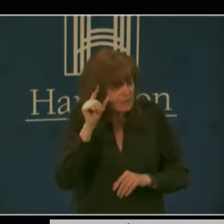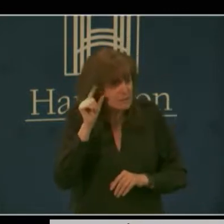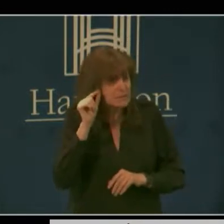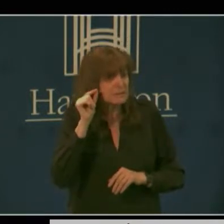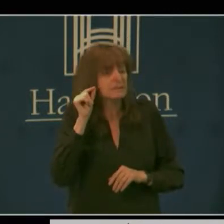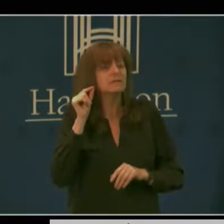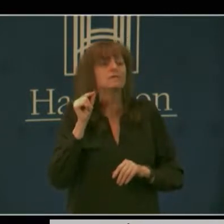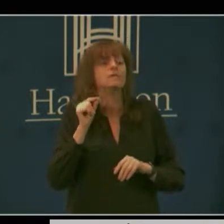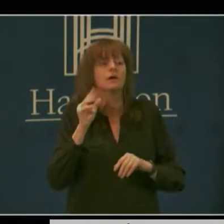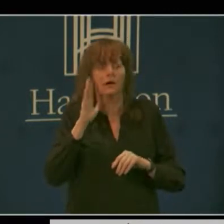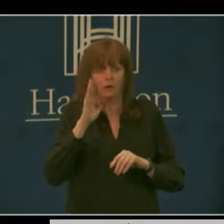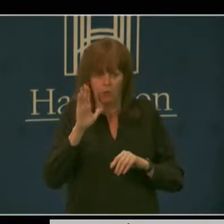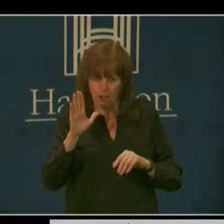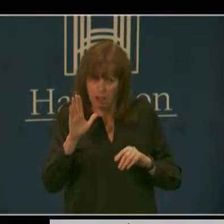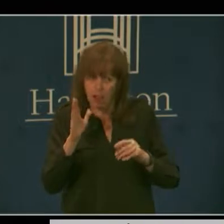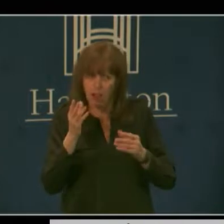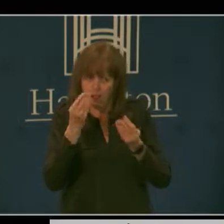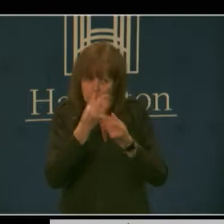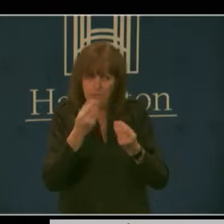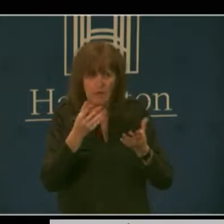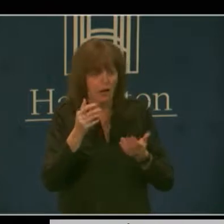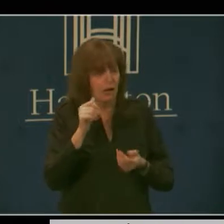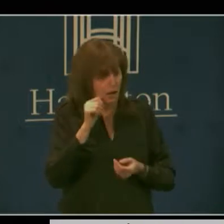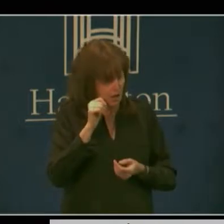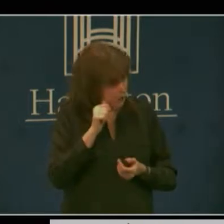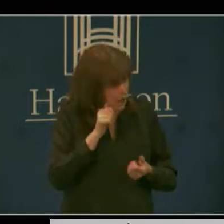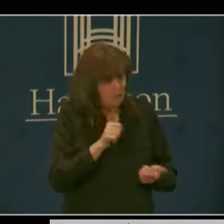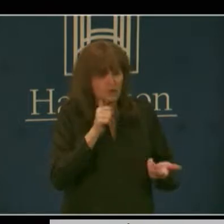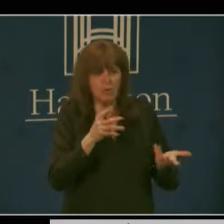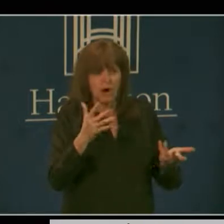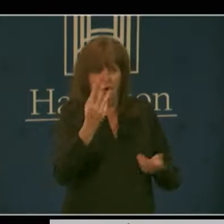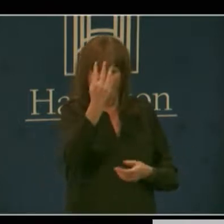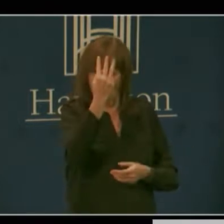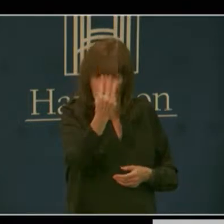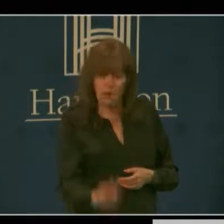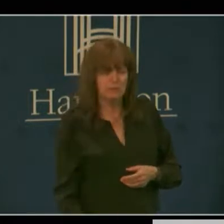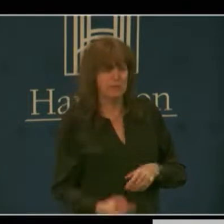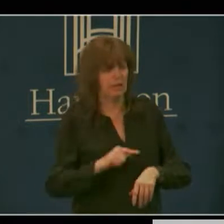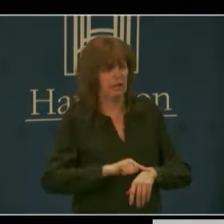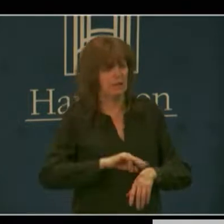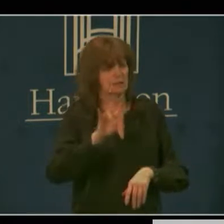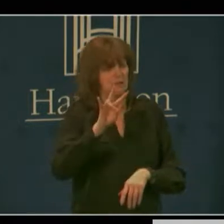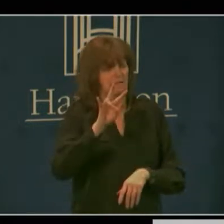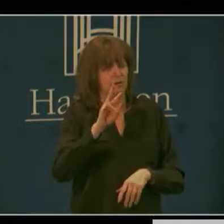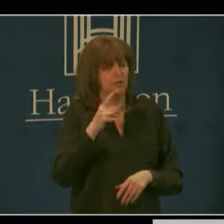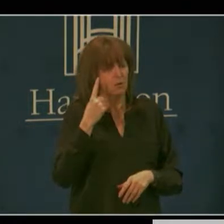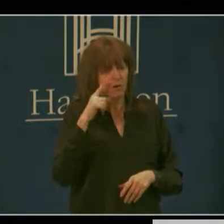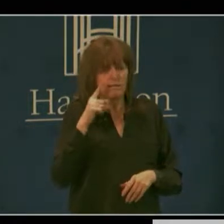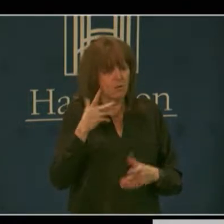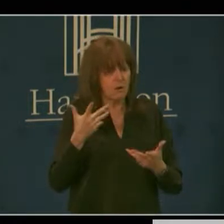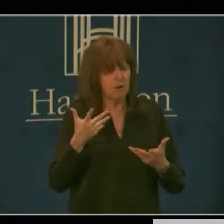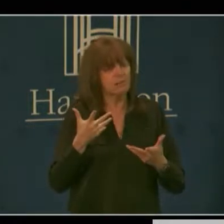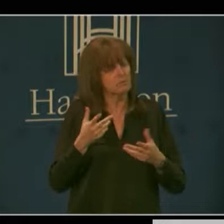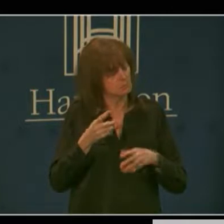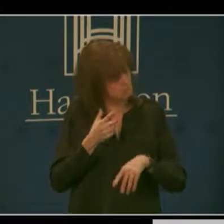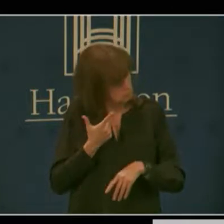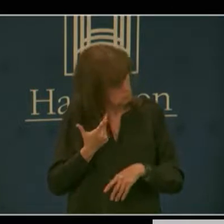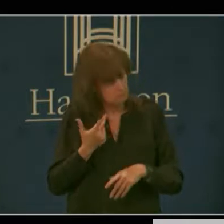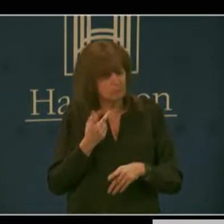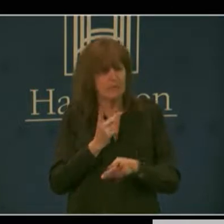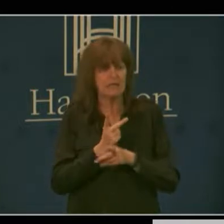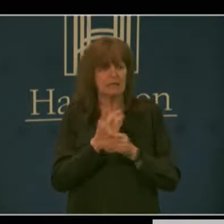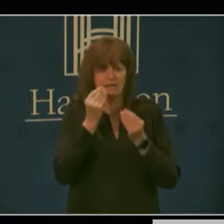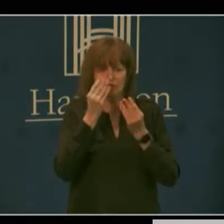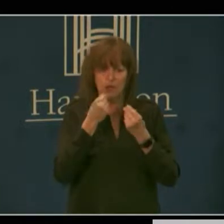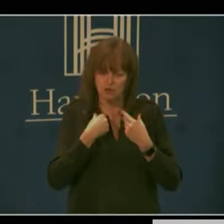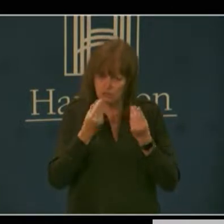each Wednesday evening, beginning at 7 p.m., so that we can continue to provide you with the most up-to-date